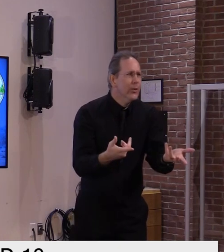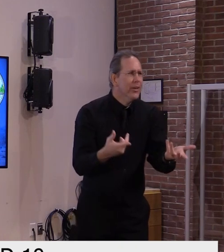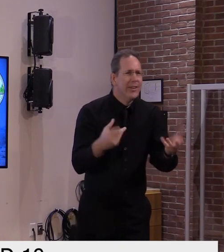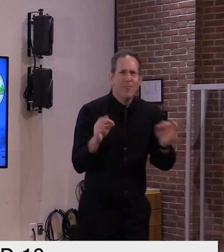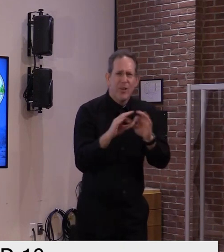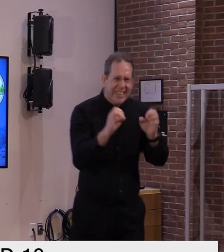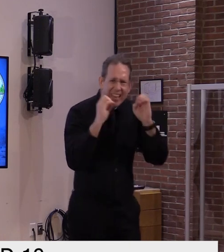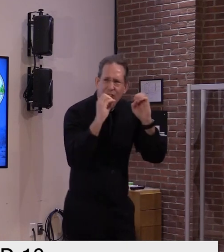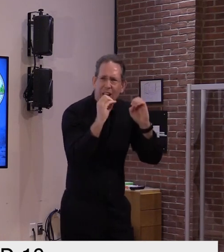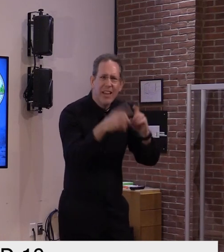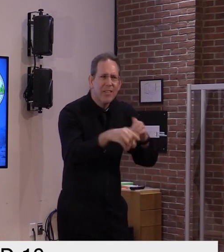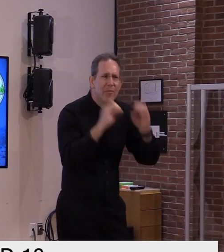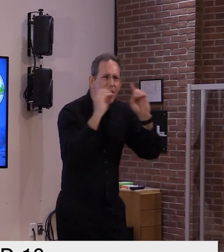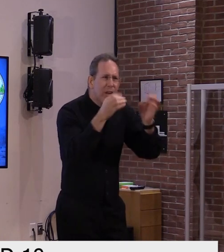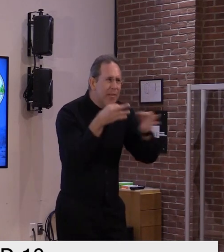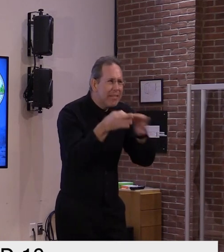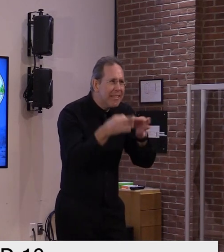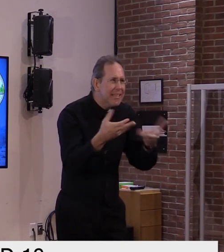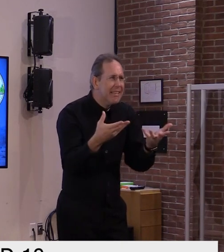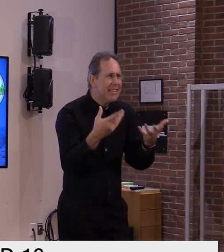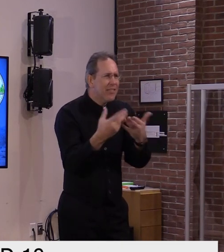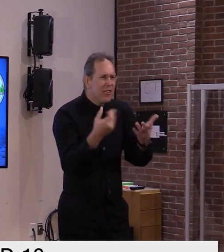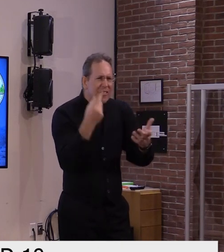What's the reason?